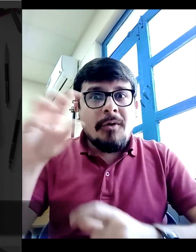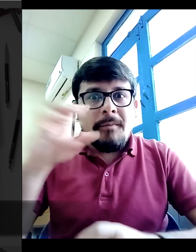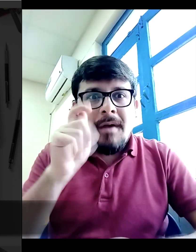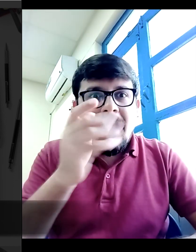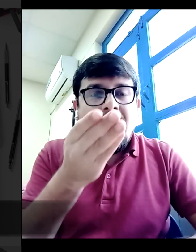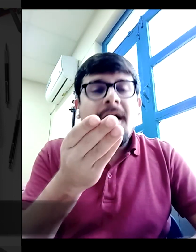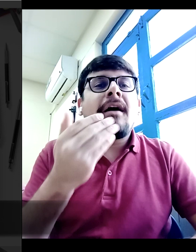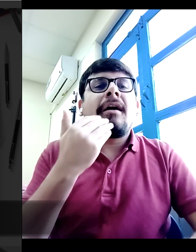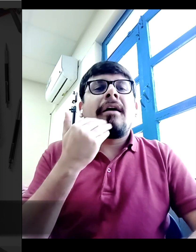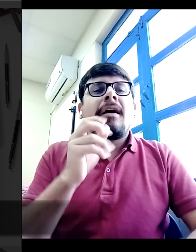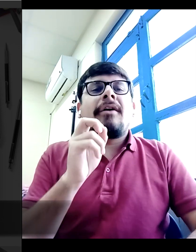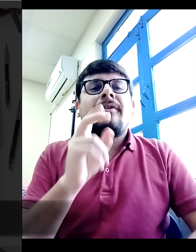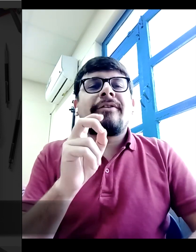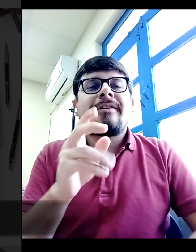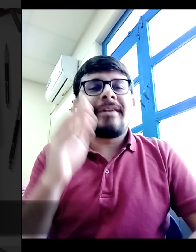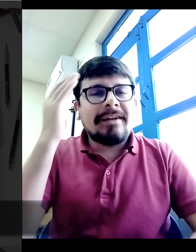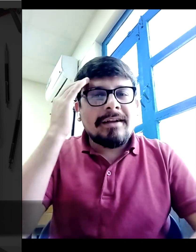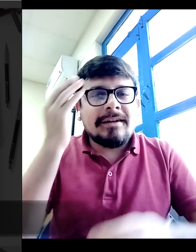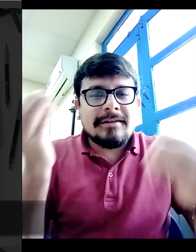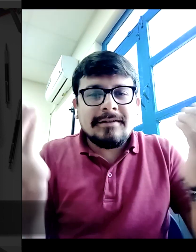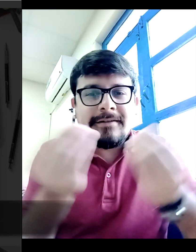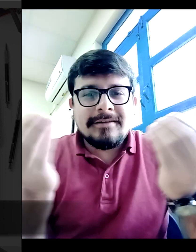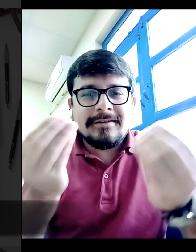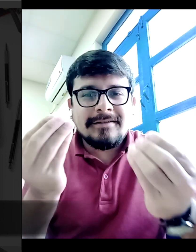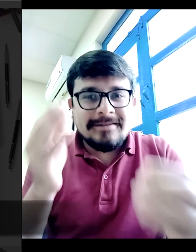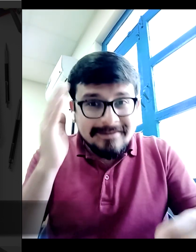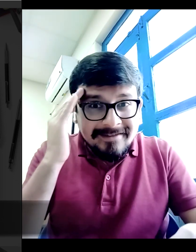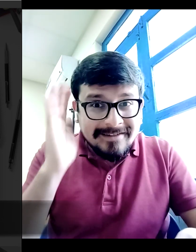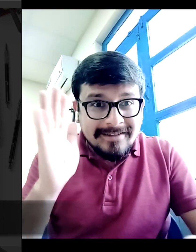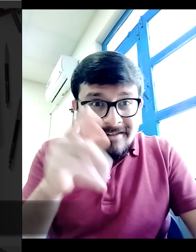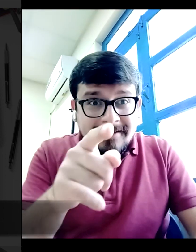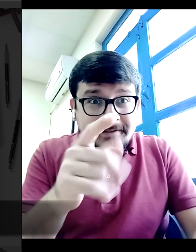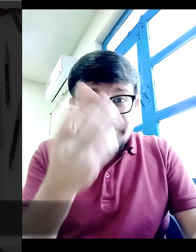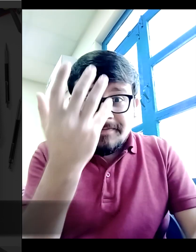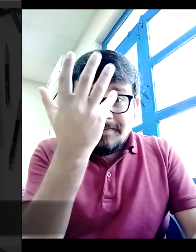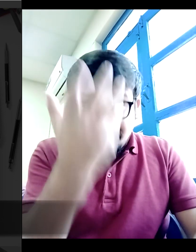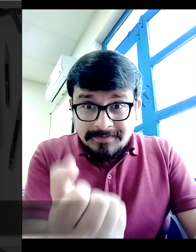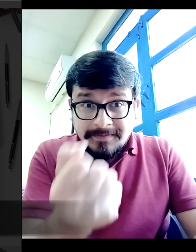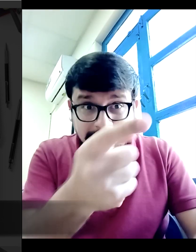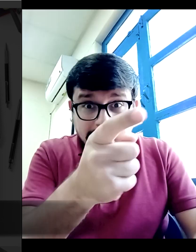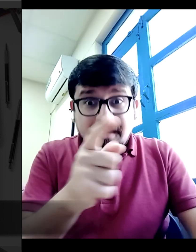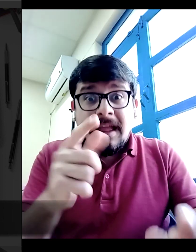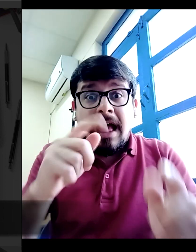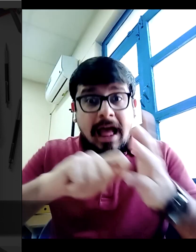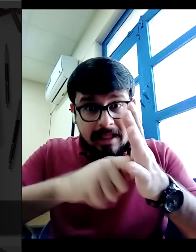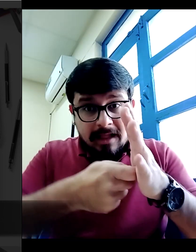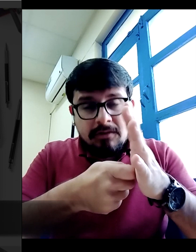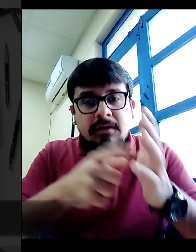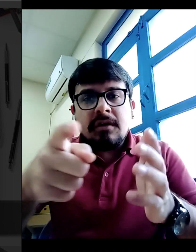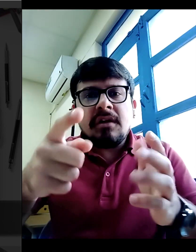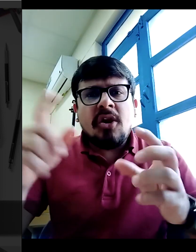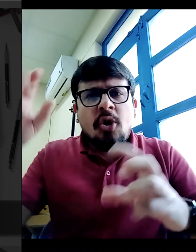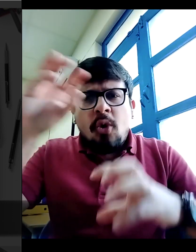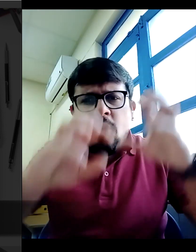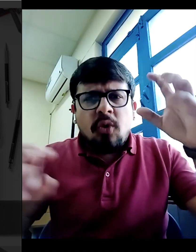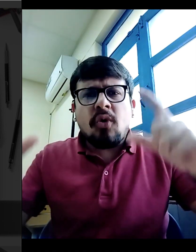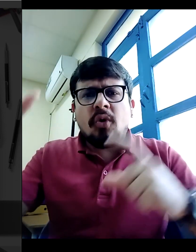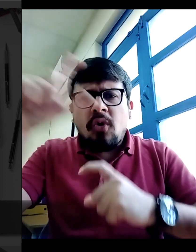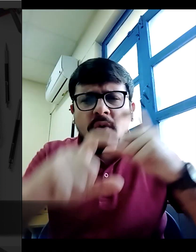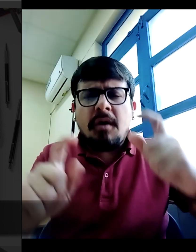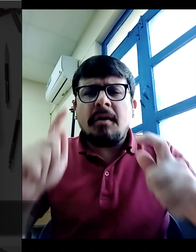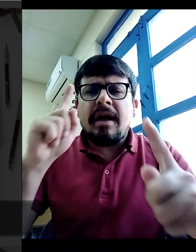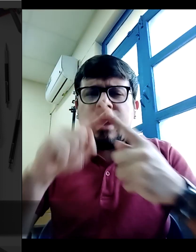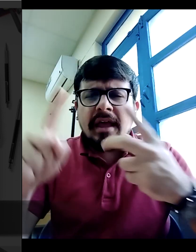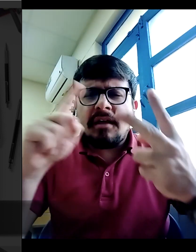So I wanted to create an account. I gave an email address and I gave it